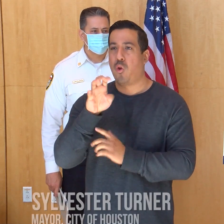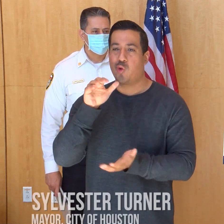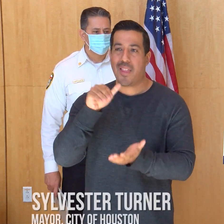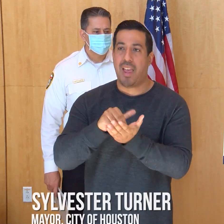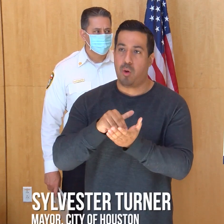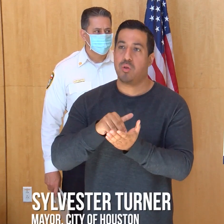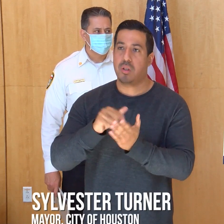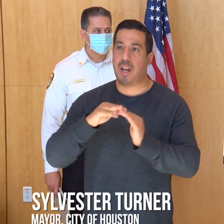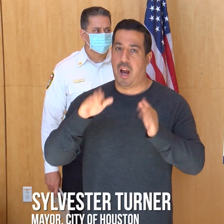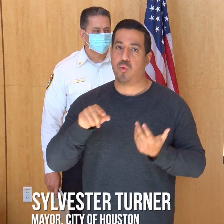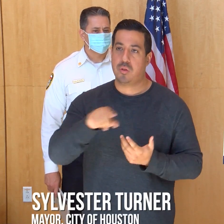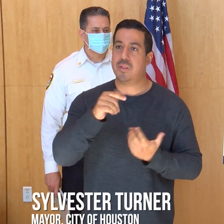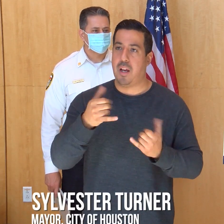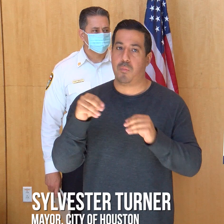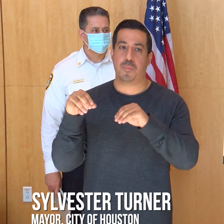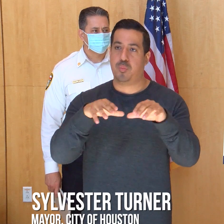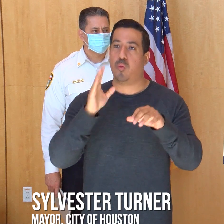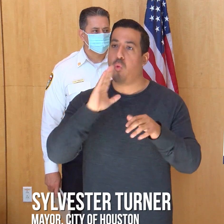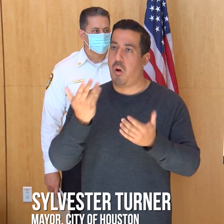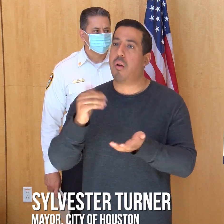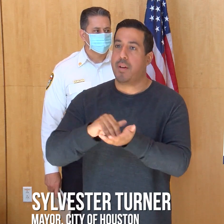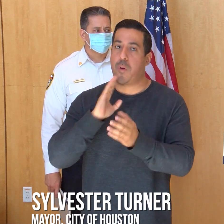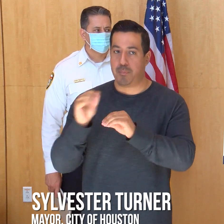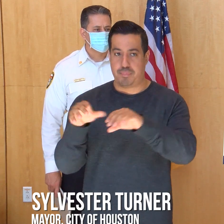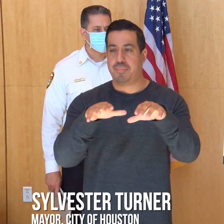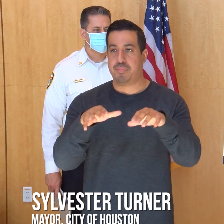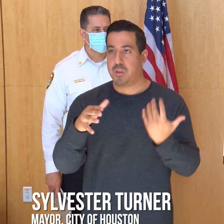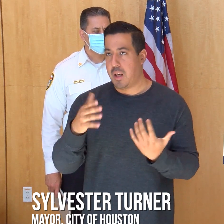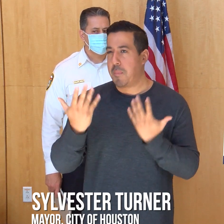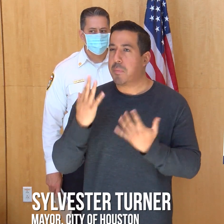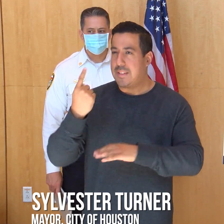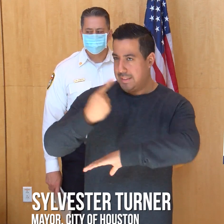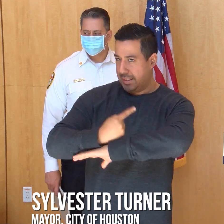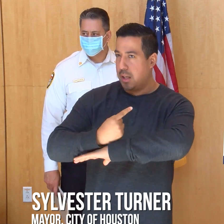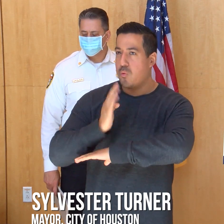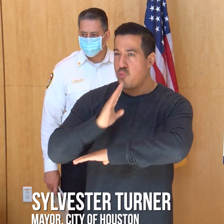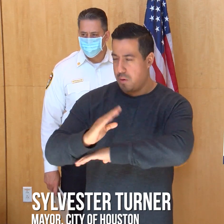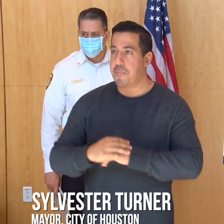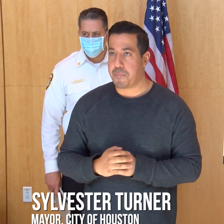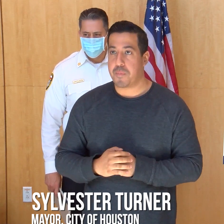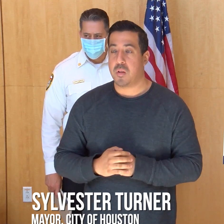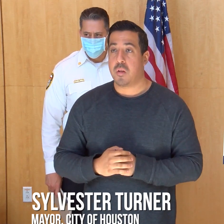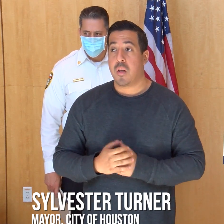400,000 households power will be restored sometime today. Now that will